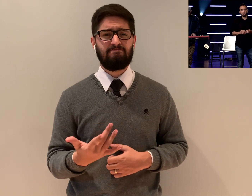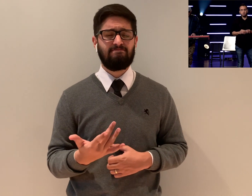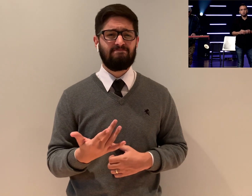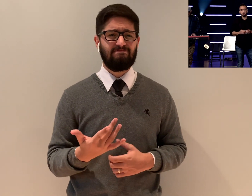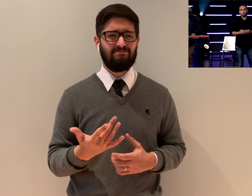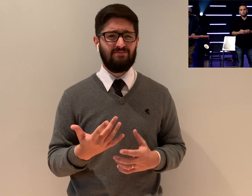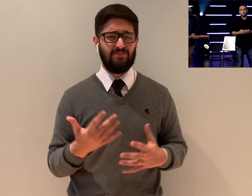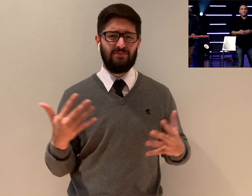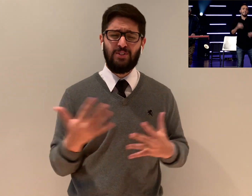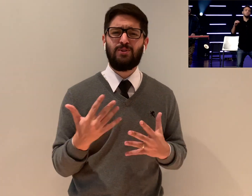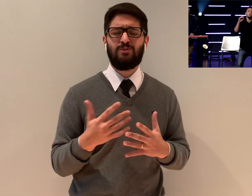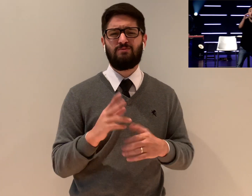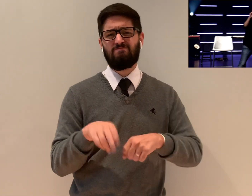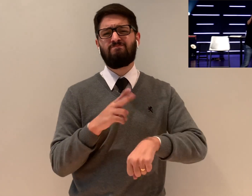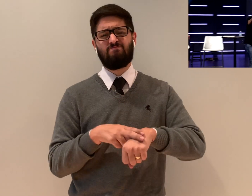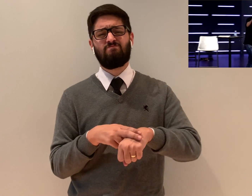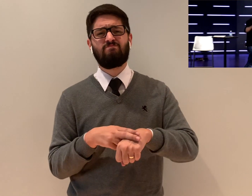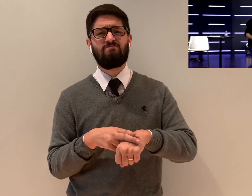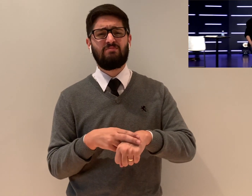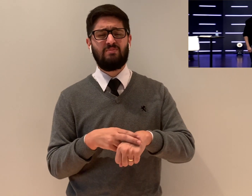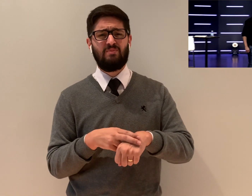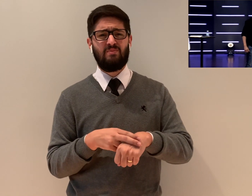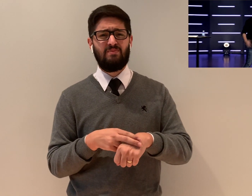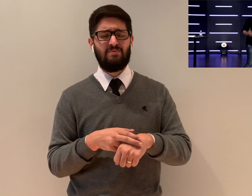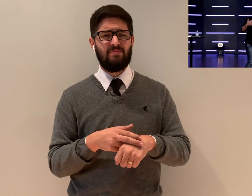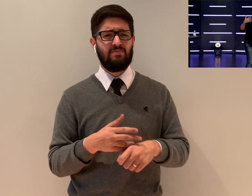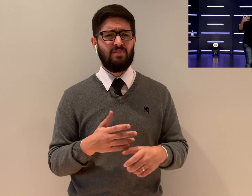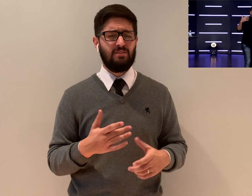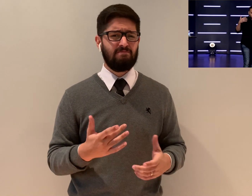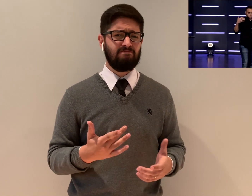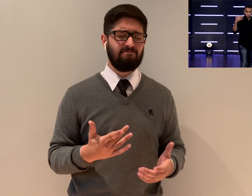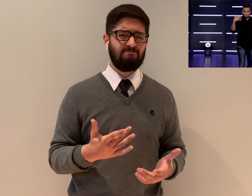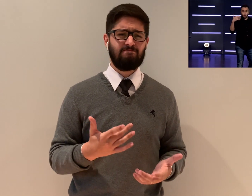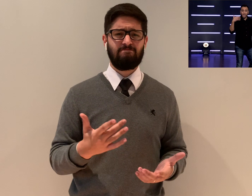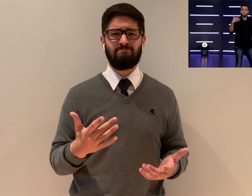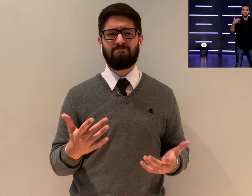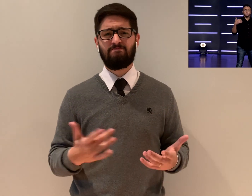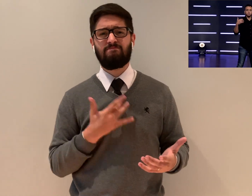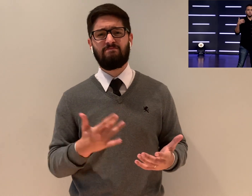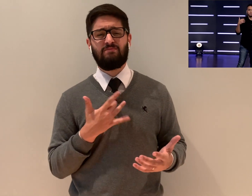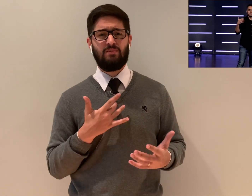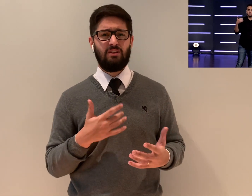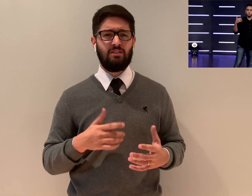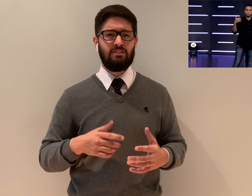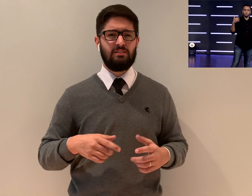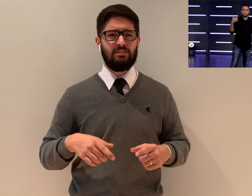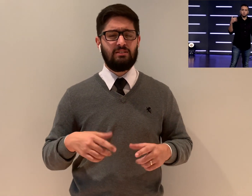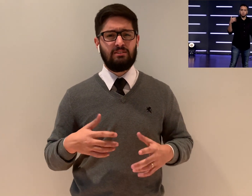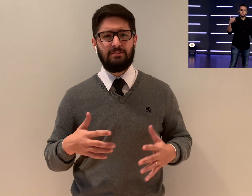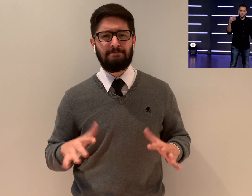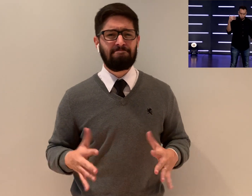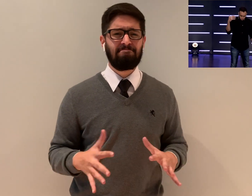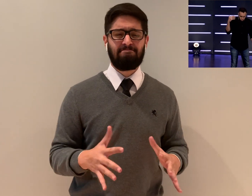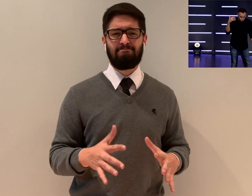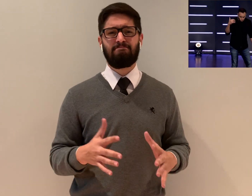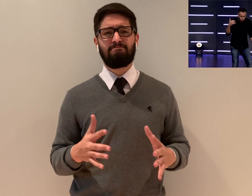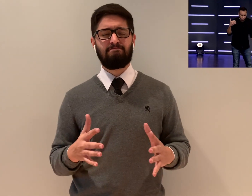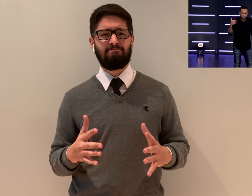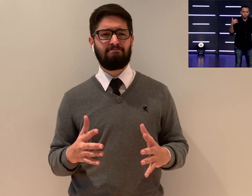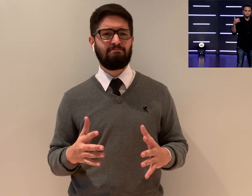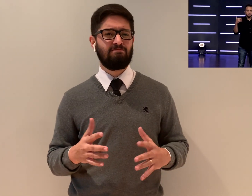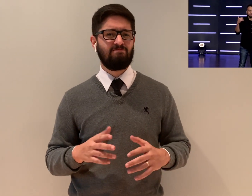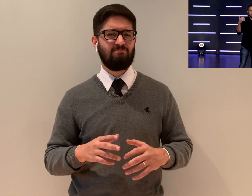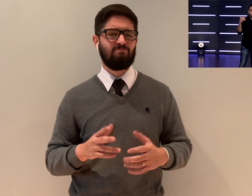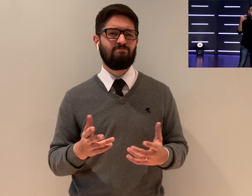moments of fear. It is normal to have moments where you feel anxious and you feel